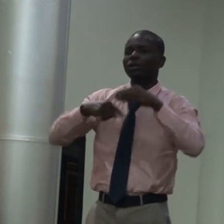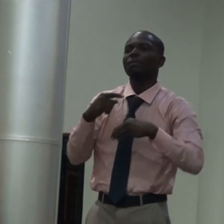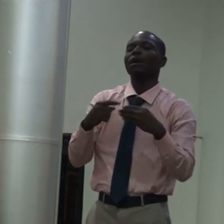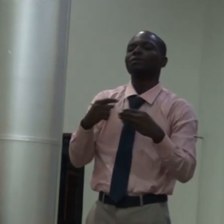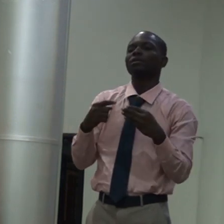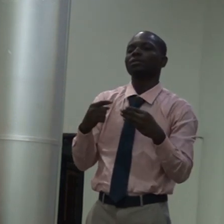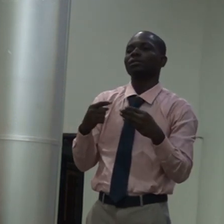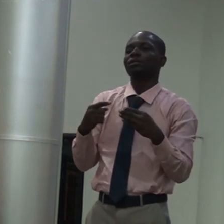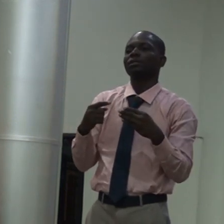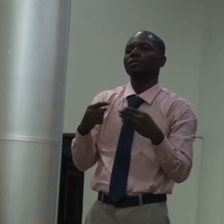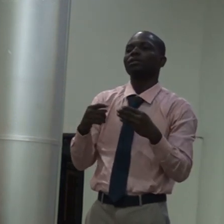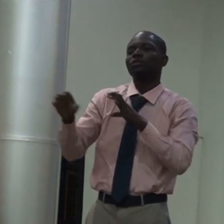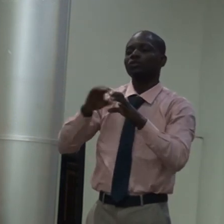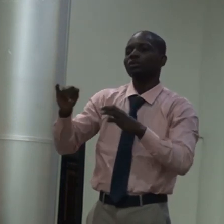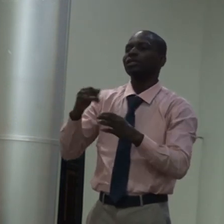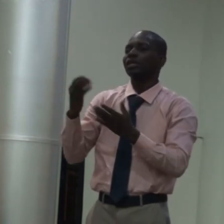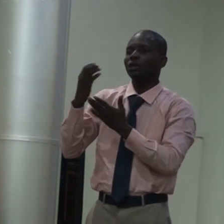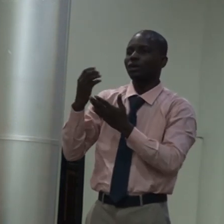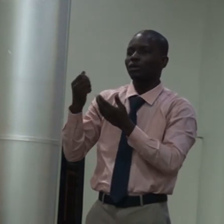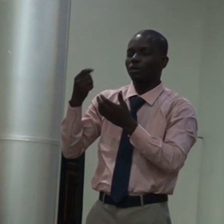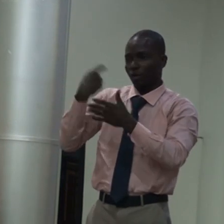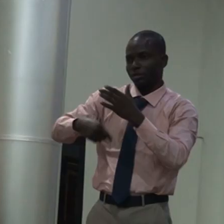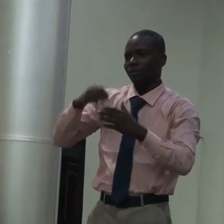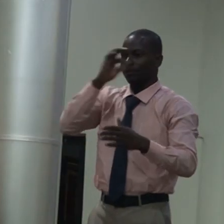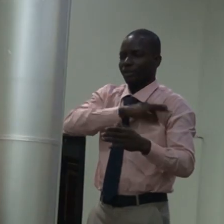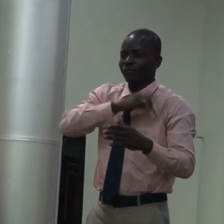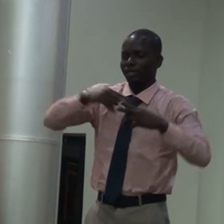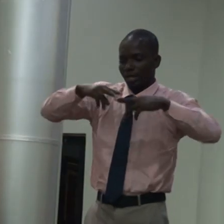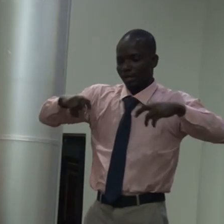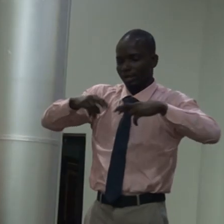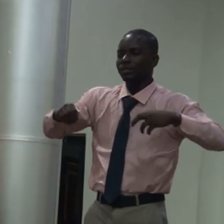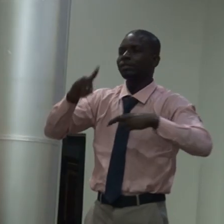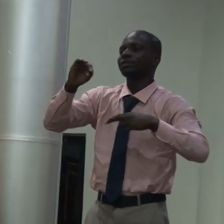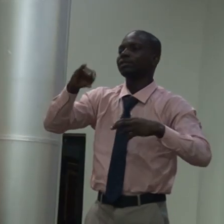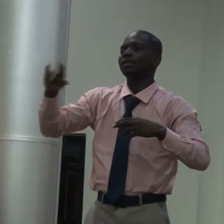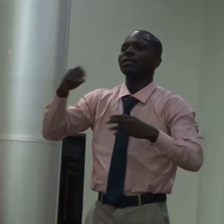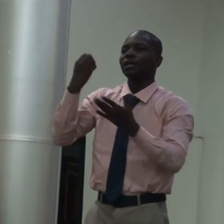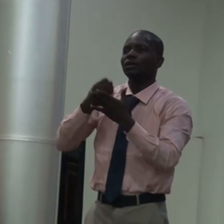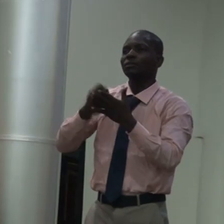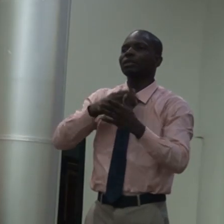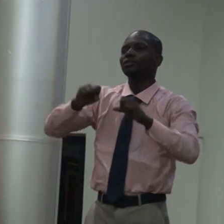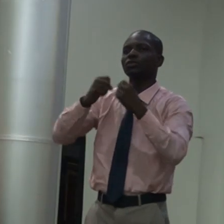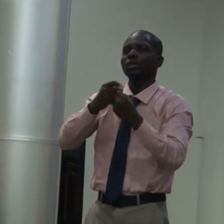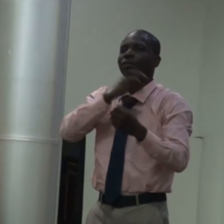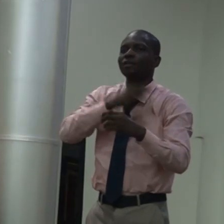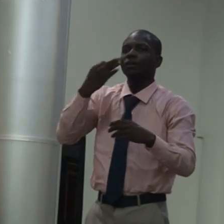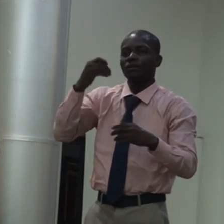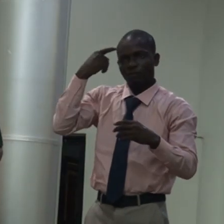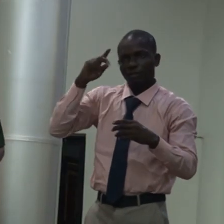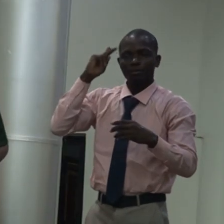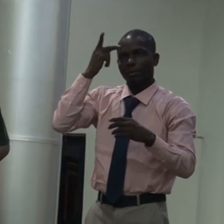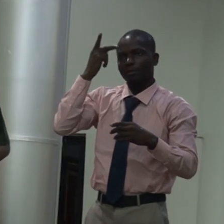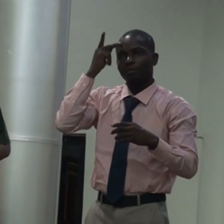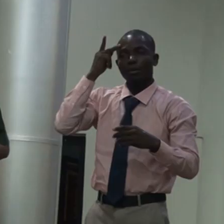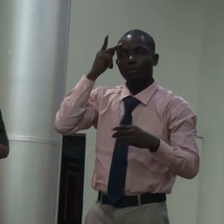about doing a cost-benefit analysis, detailing the economic and social benefits of the purpose for the